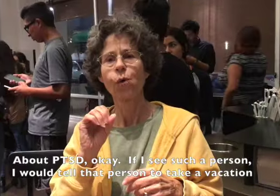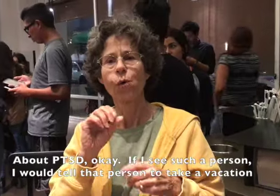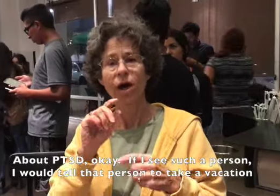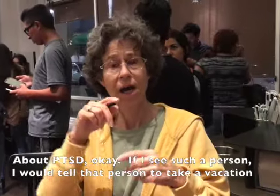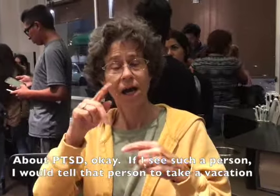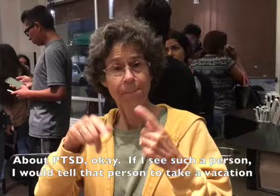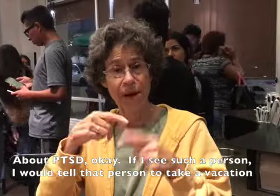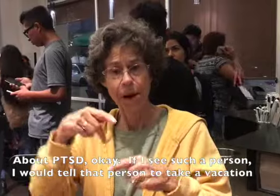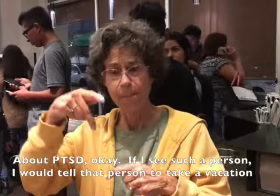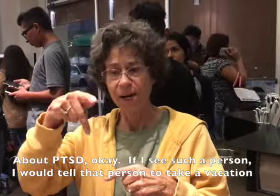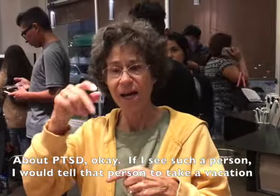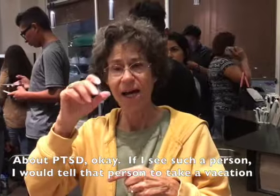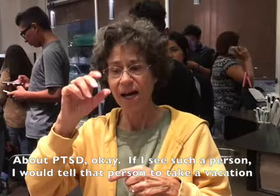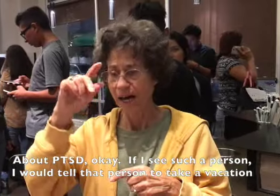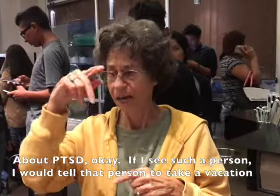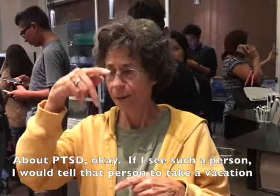about PTSD.